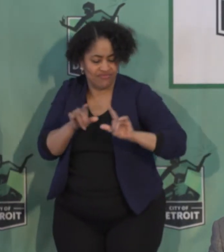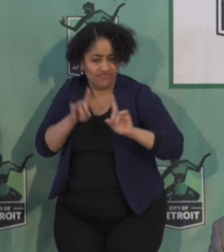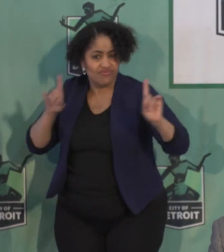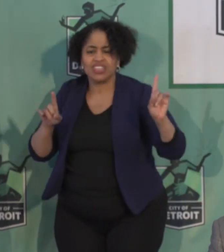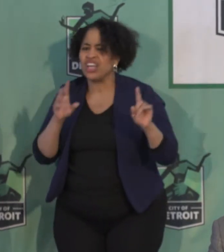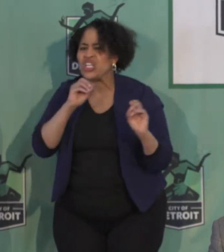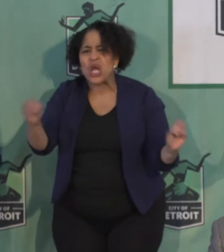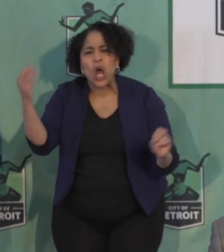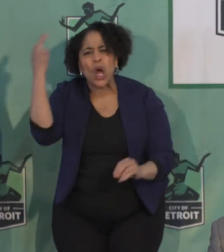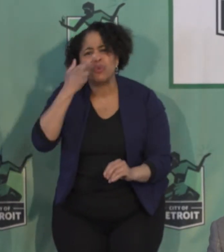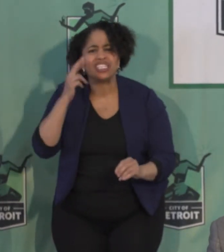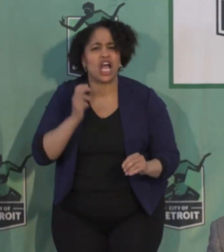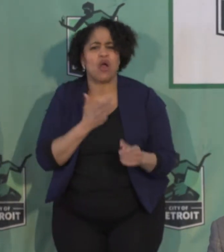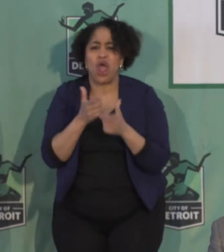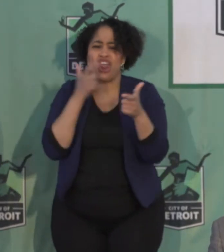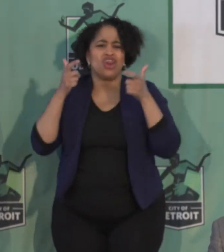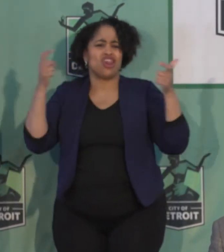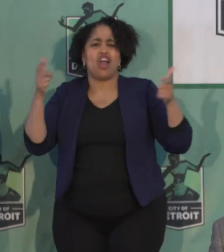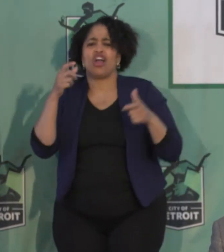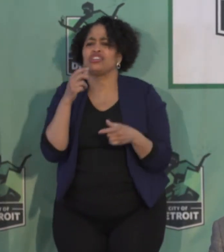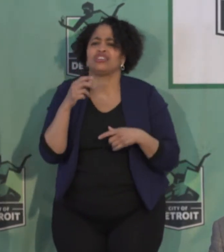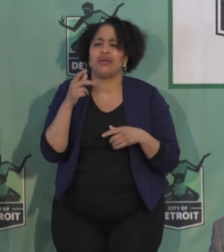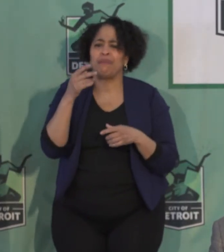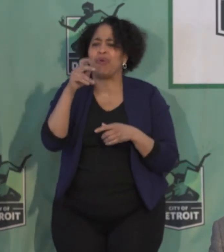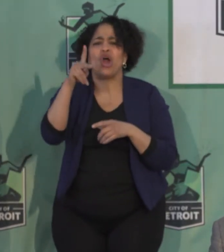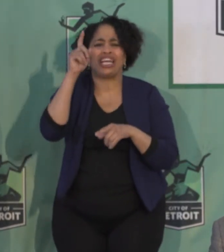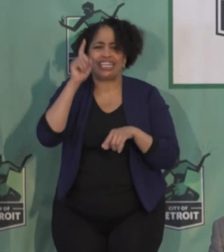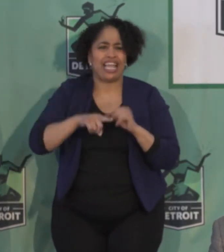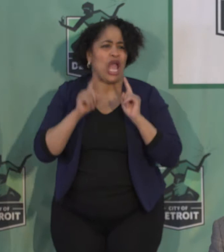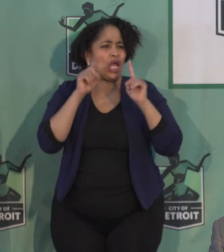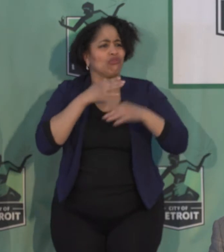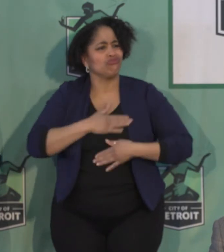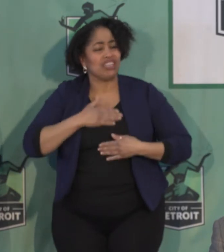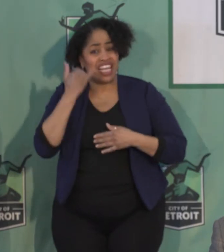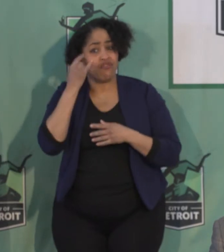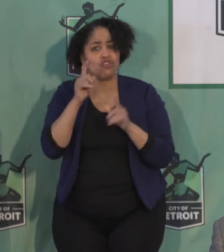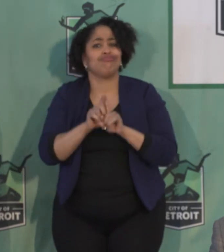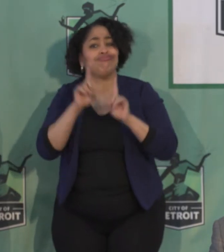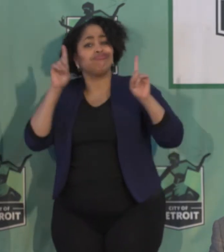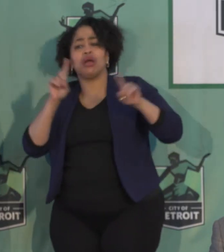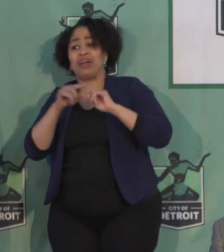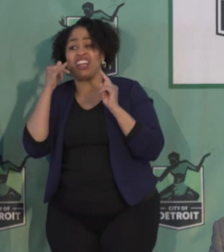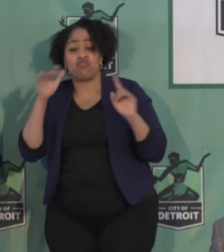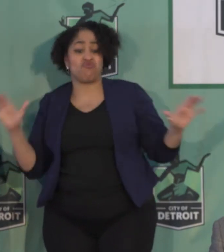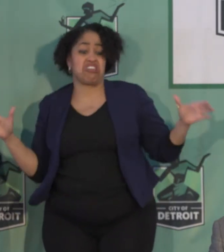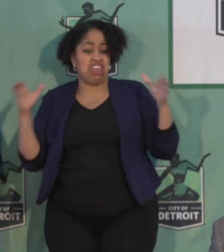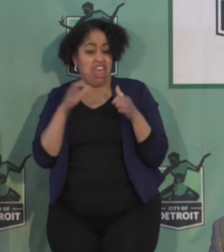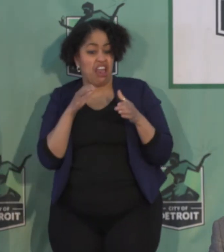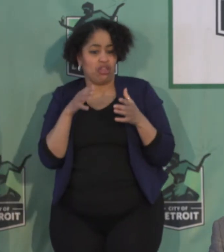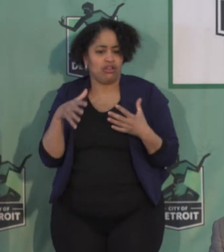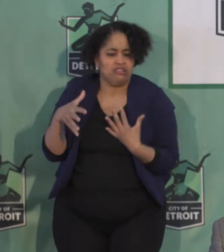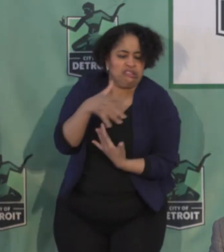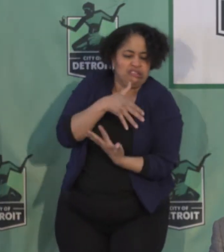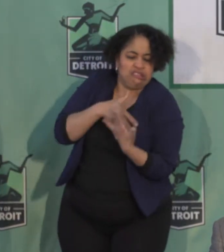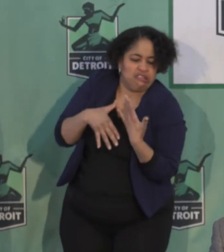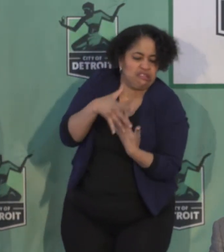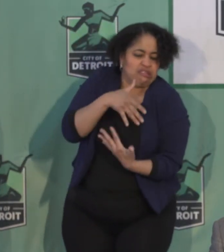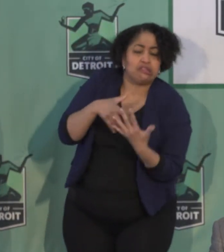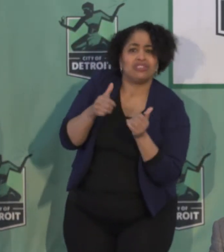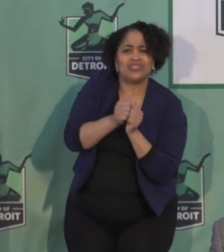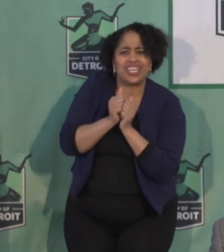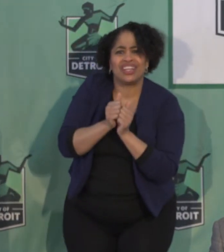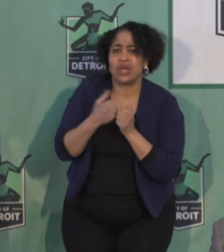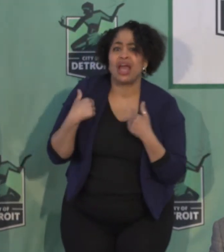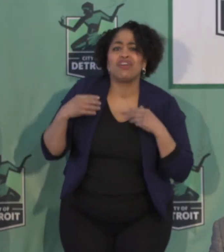people spacing themselves out at 6 feet apart. But if we're going to continue to have the gathering, we're just not going to have